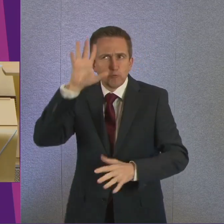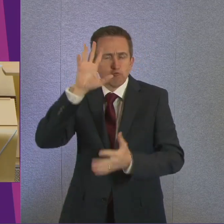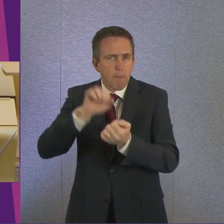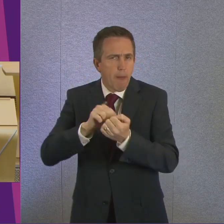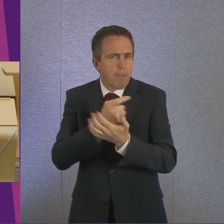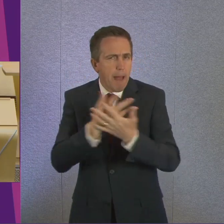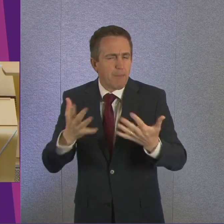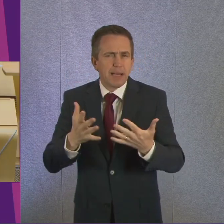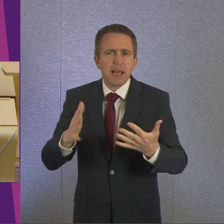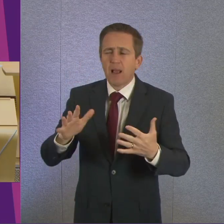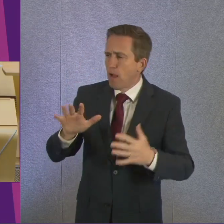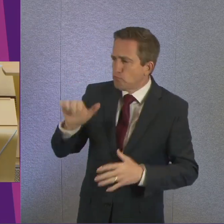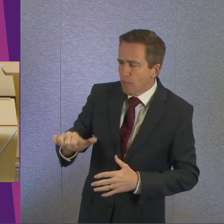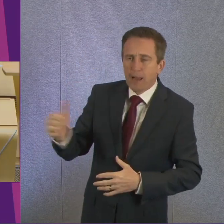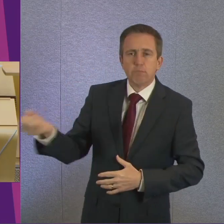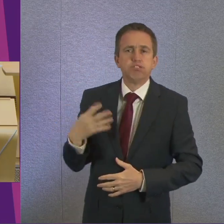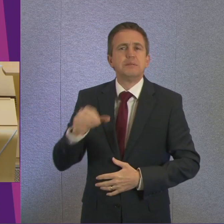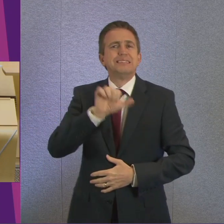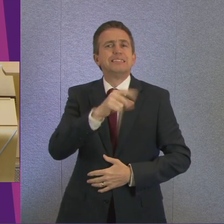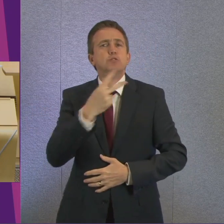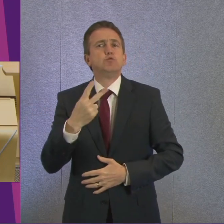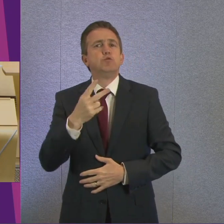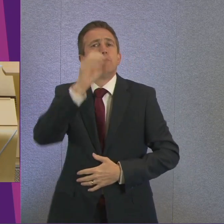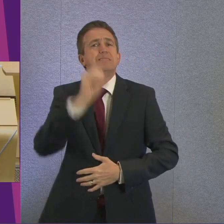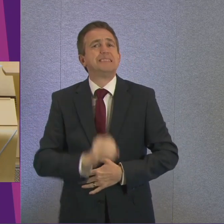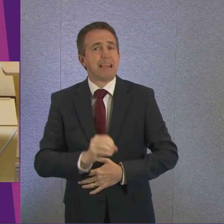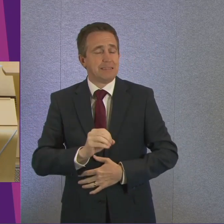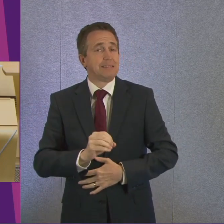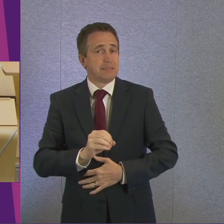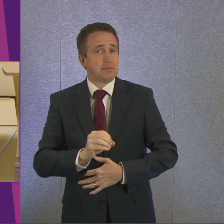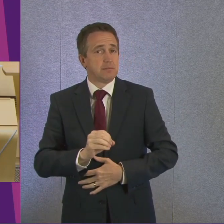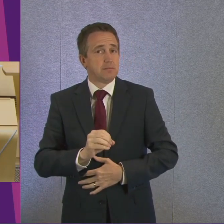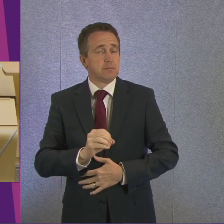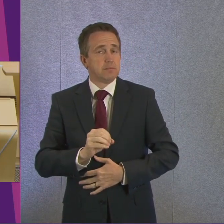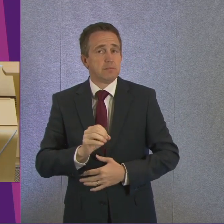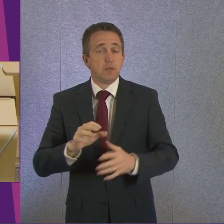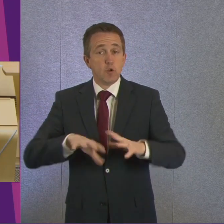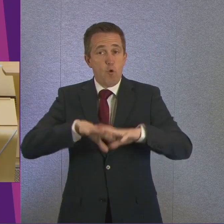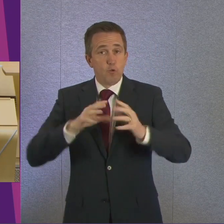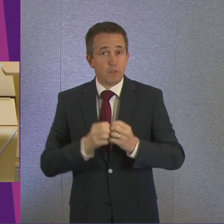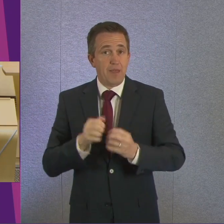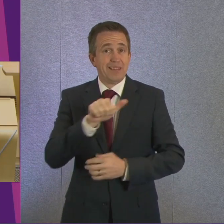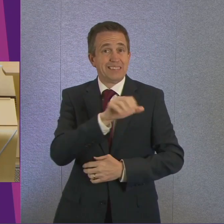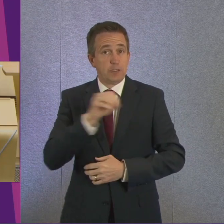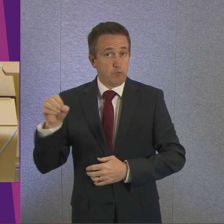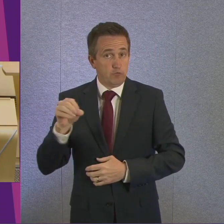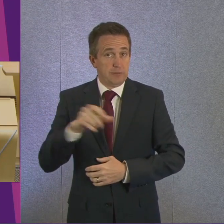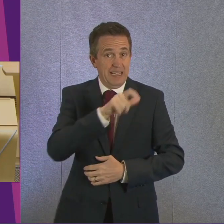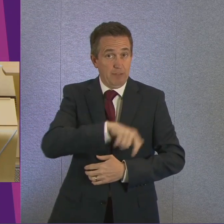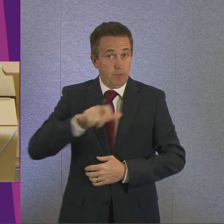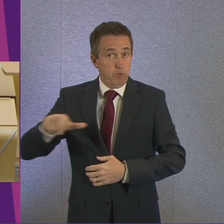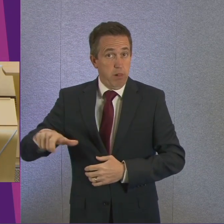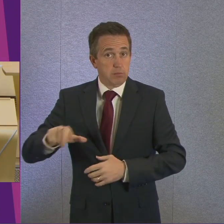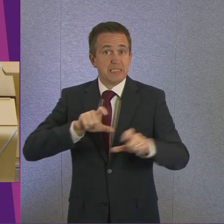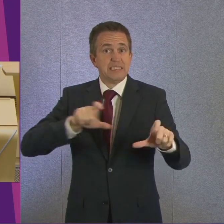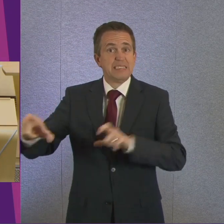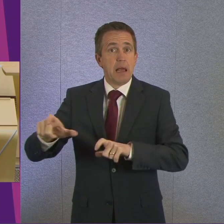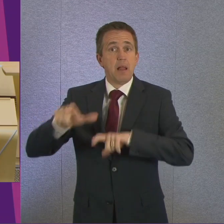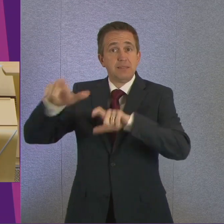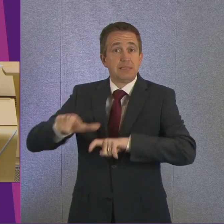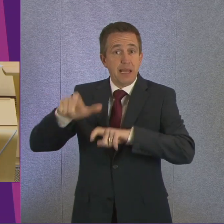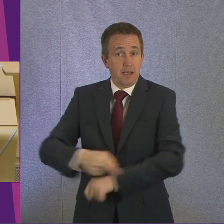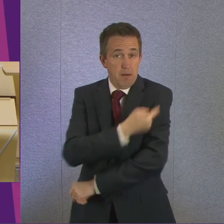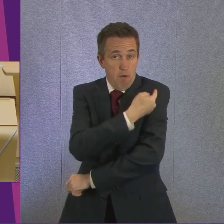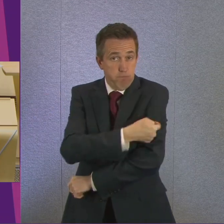later, 62% since the 4th of March. So we have just over 600 individuals still in hospital